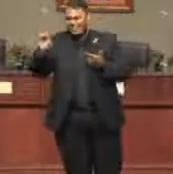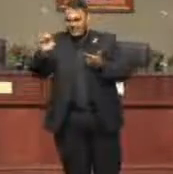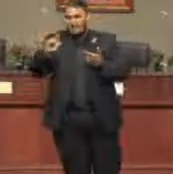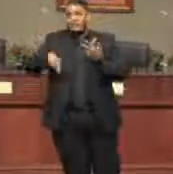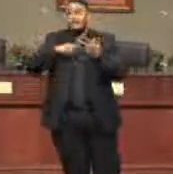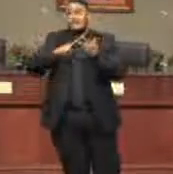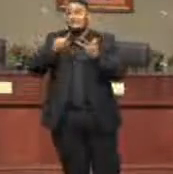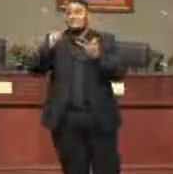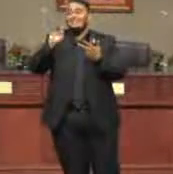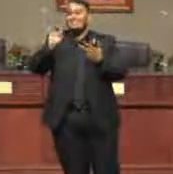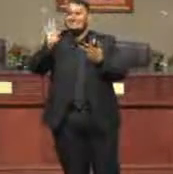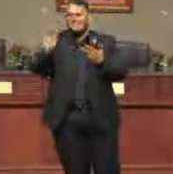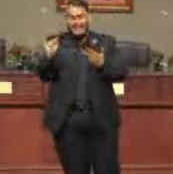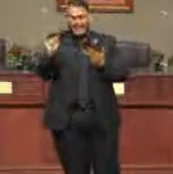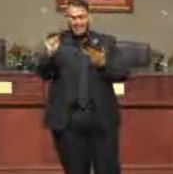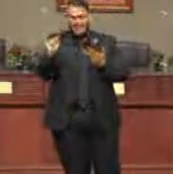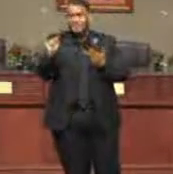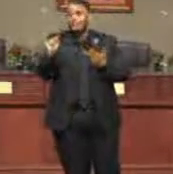can go to